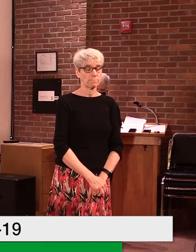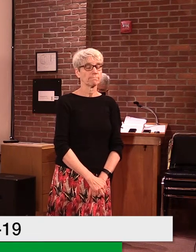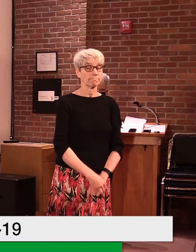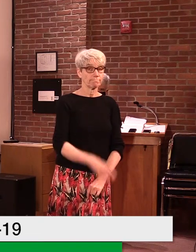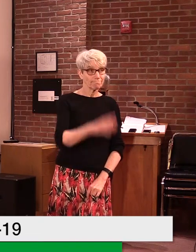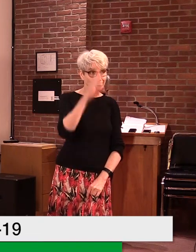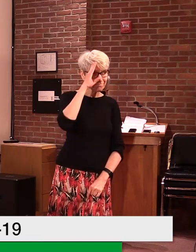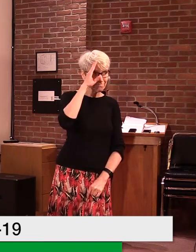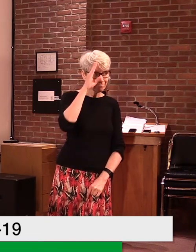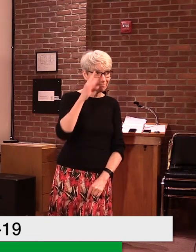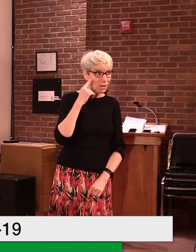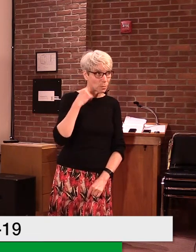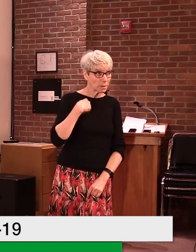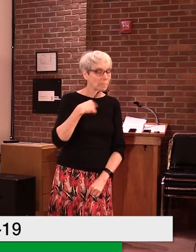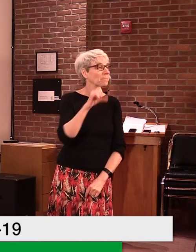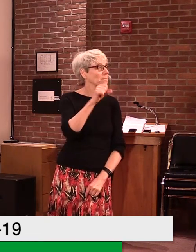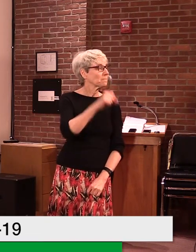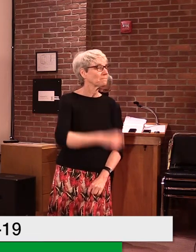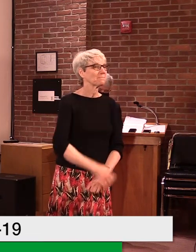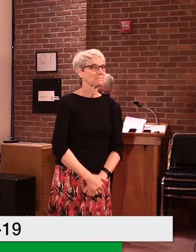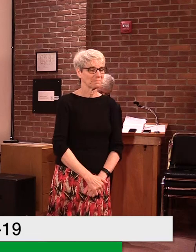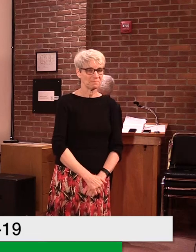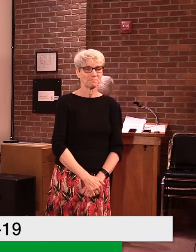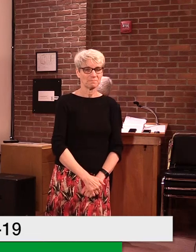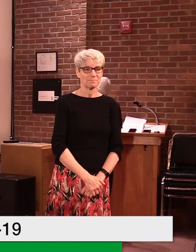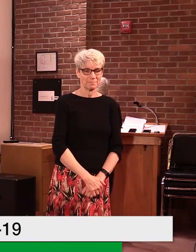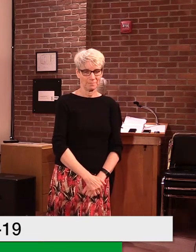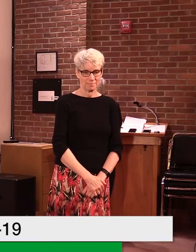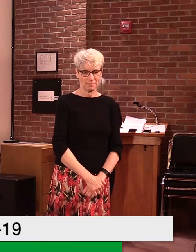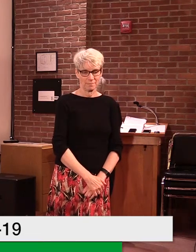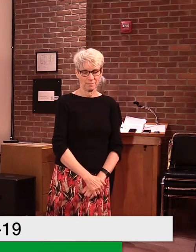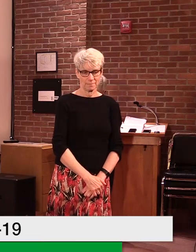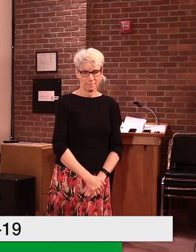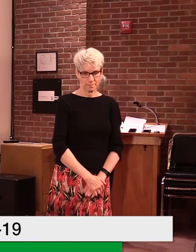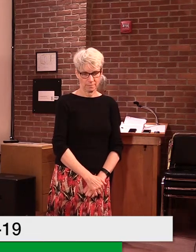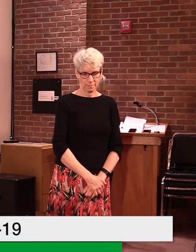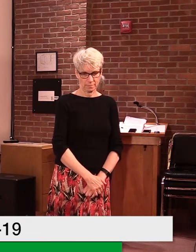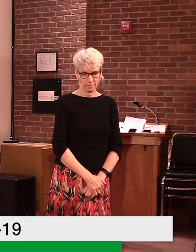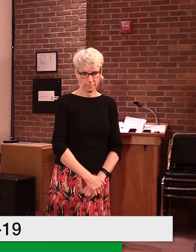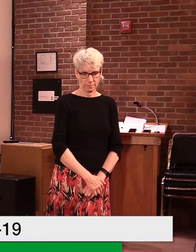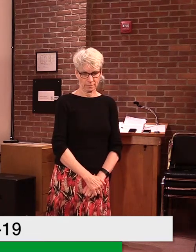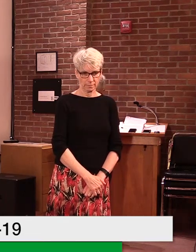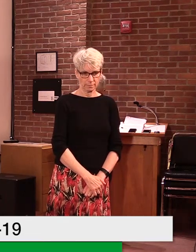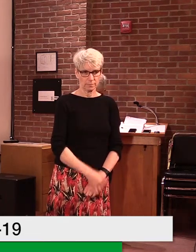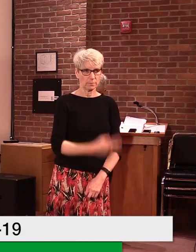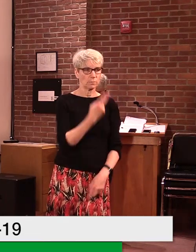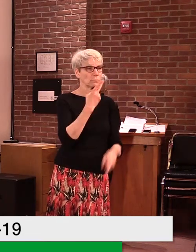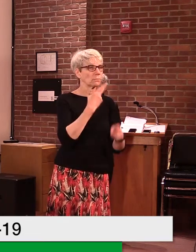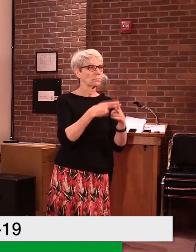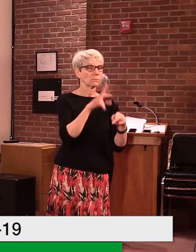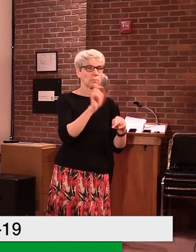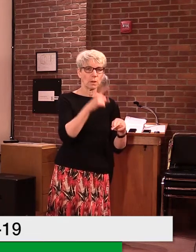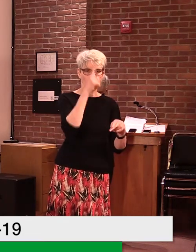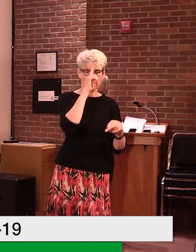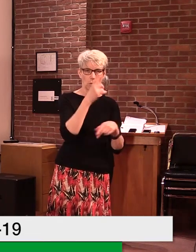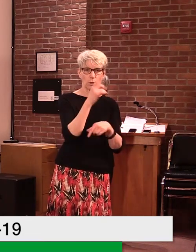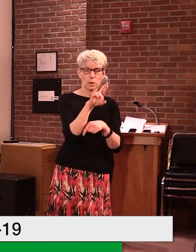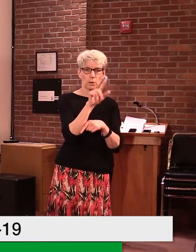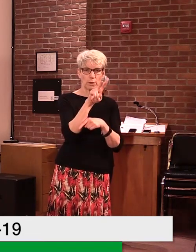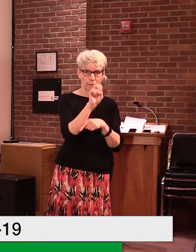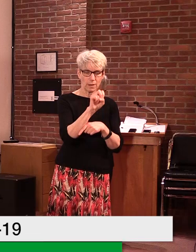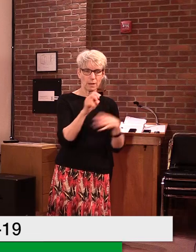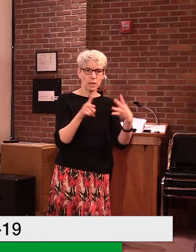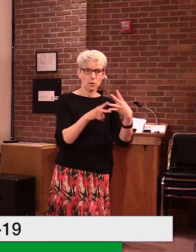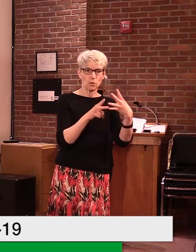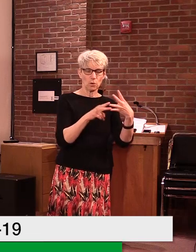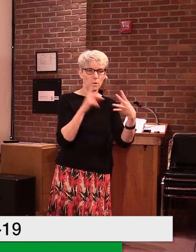Hello, can you hear me? I can. Thank you. A couple of quick ones for the doctor, and maybe a couple for the governor, if I may.